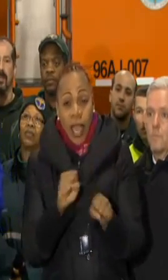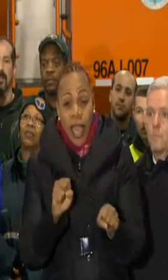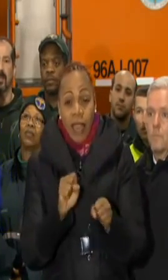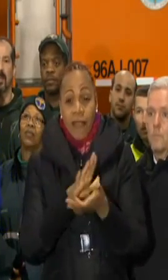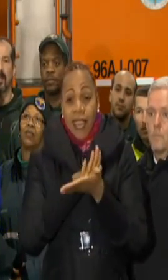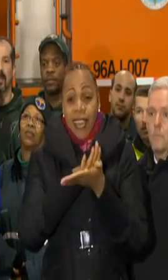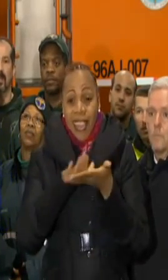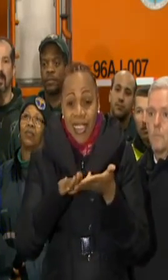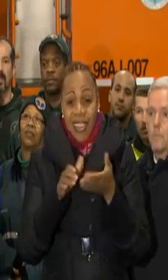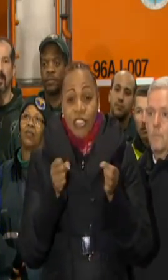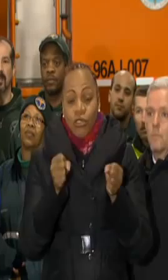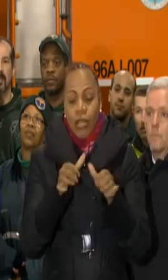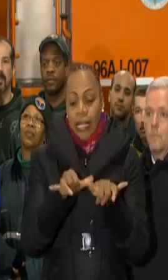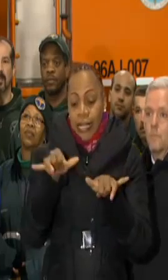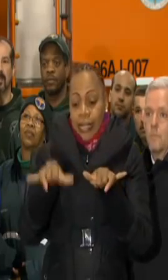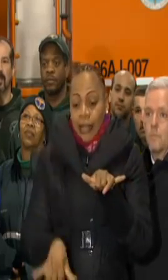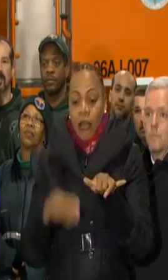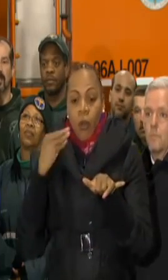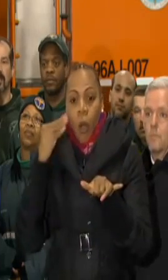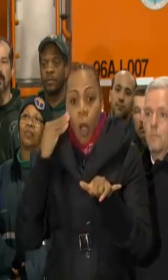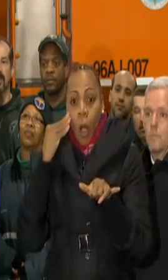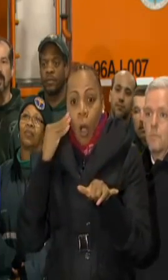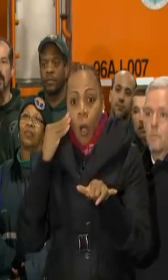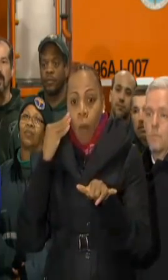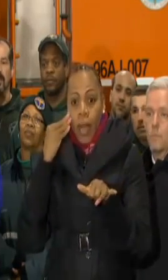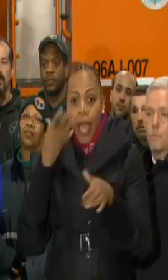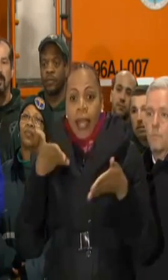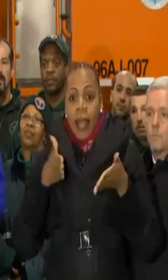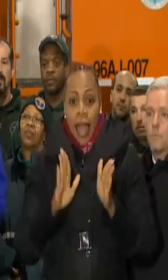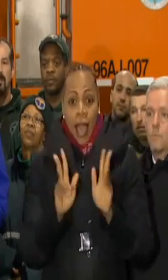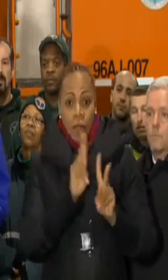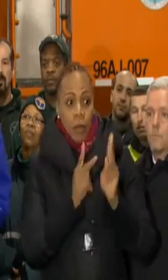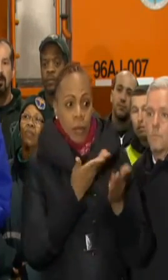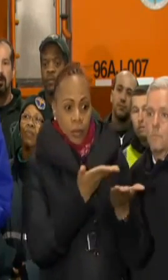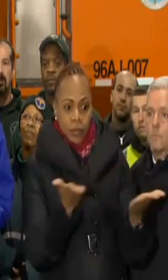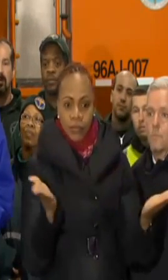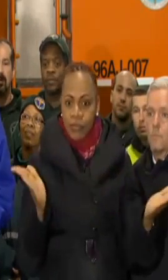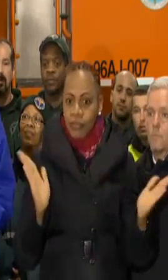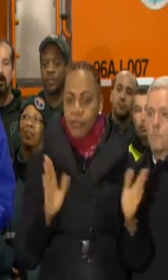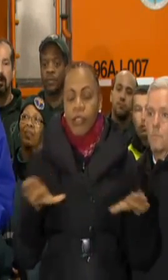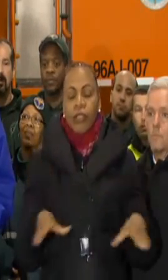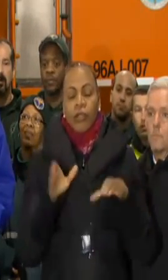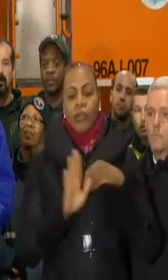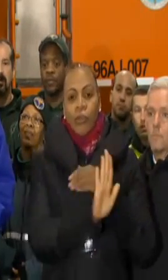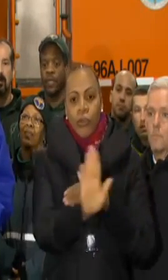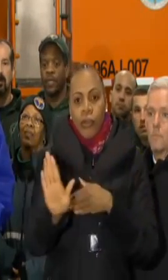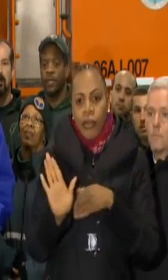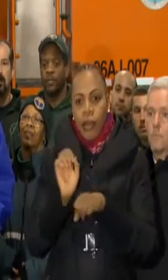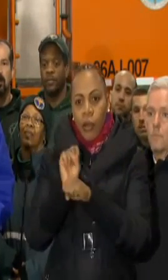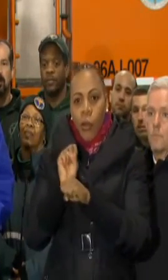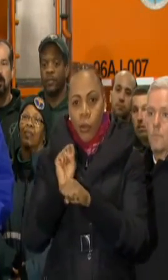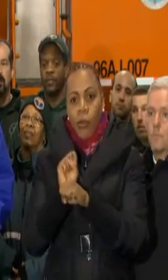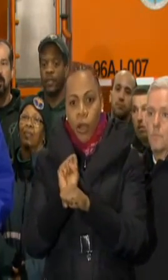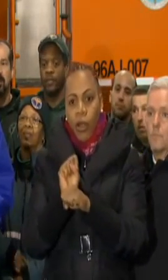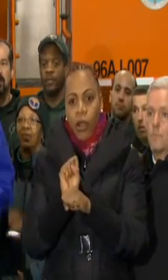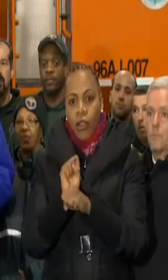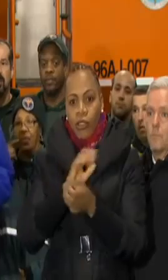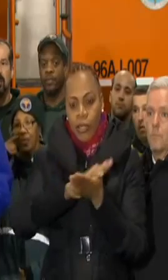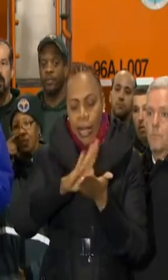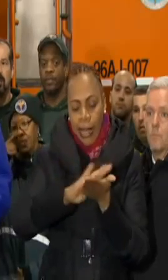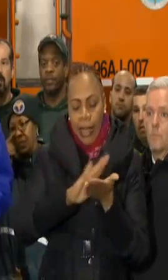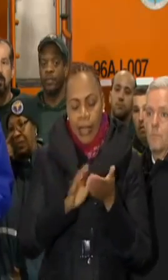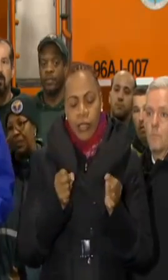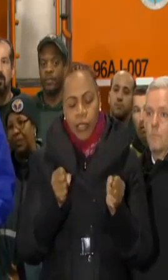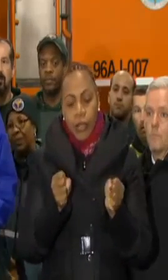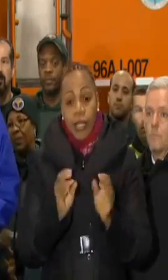stay home and let these good folks at Sanitation do their job to clear the streets. Obviously, the